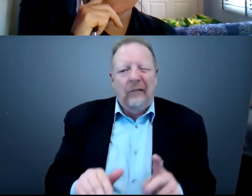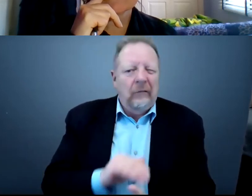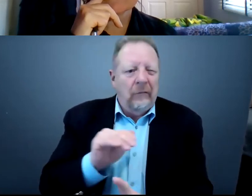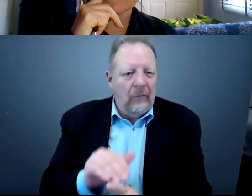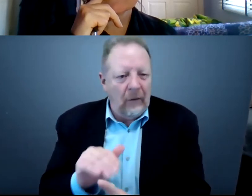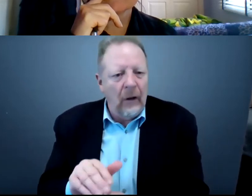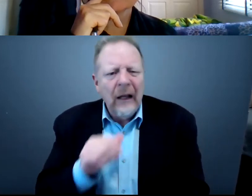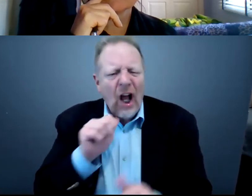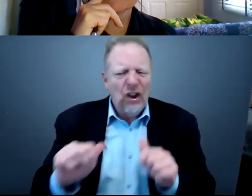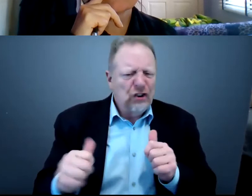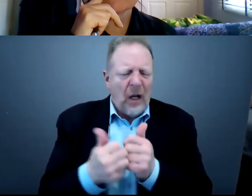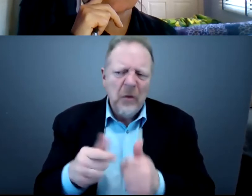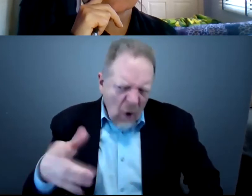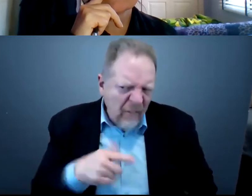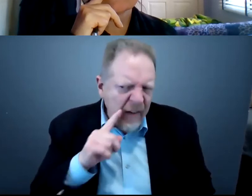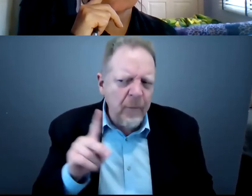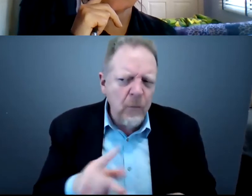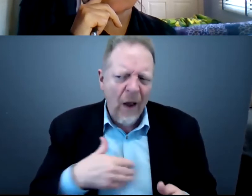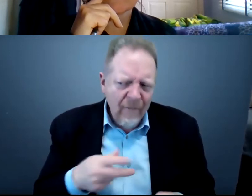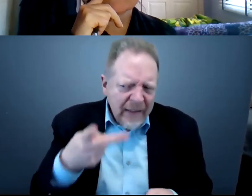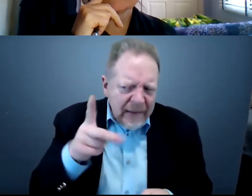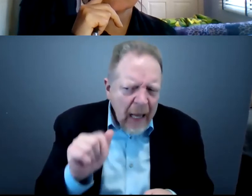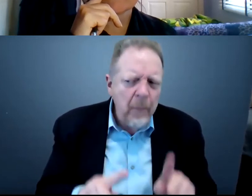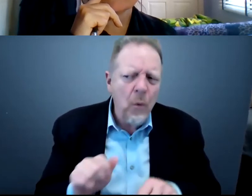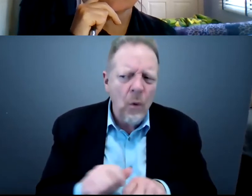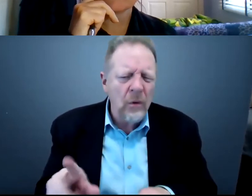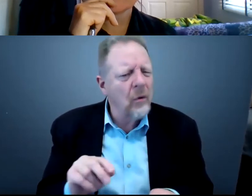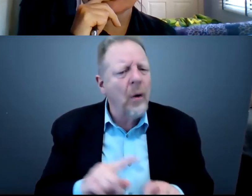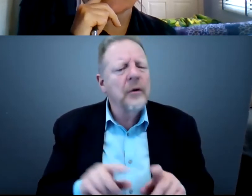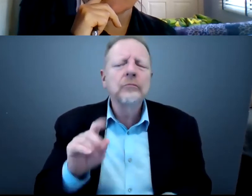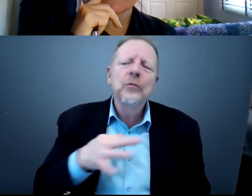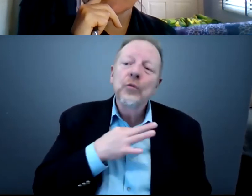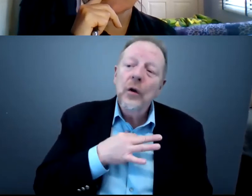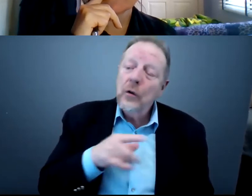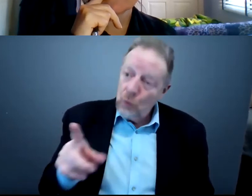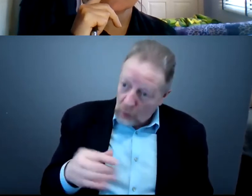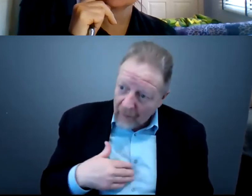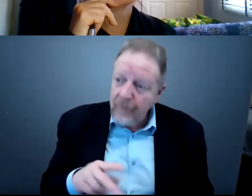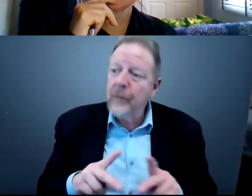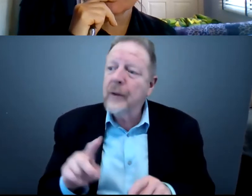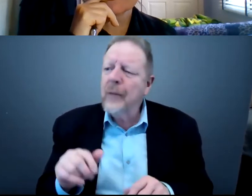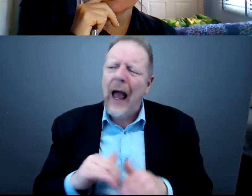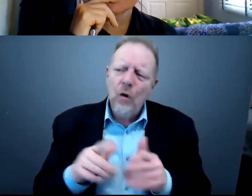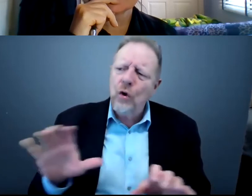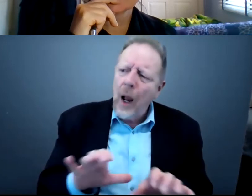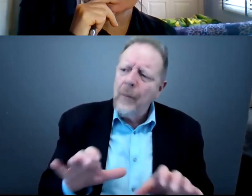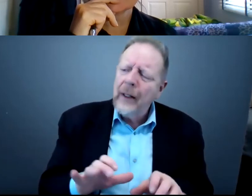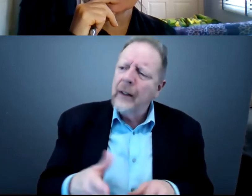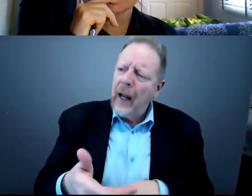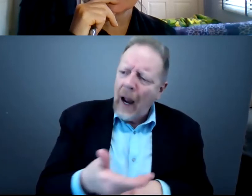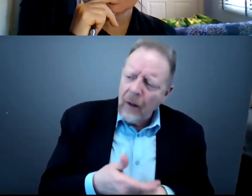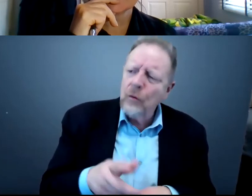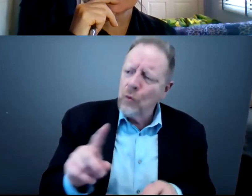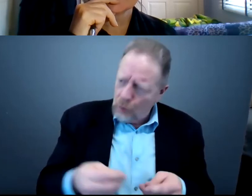them directly, but presenting them with the current statistics and then being like, and how is your company, you know,